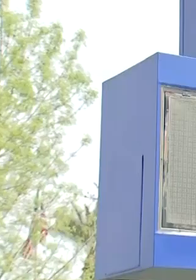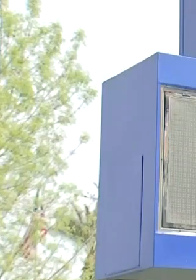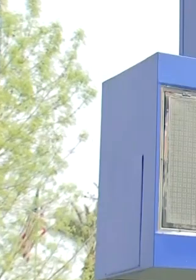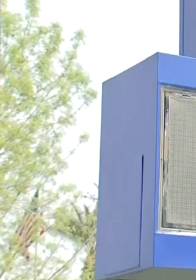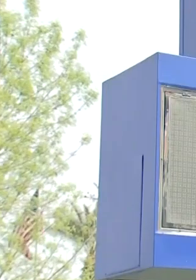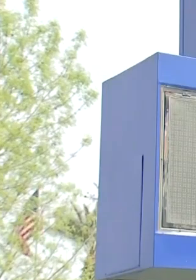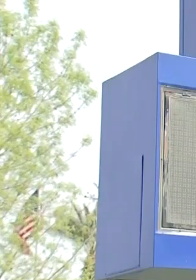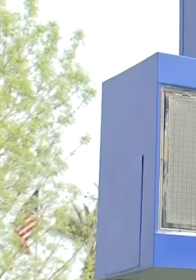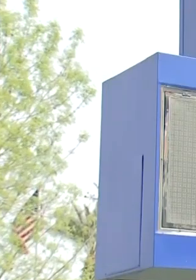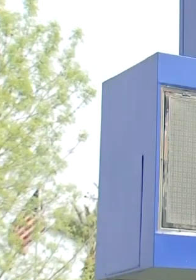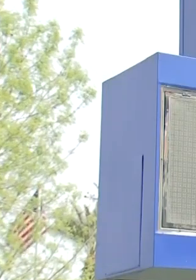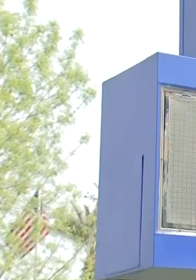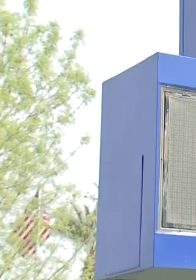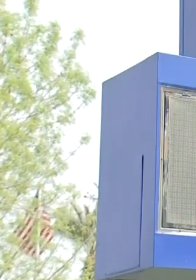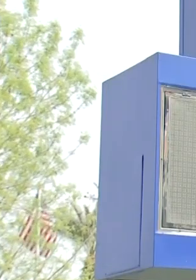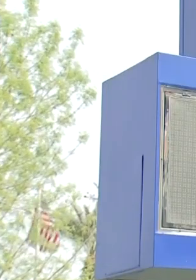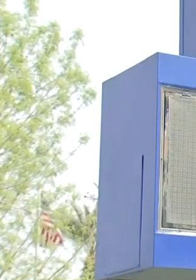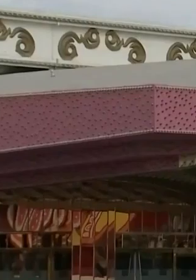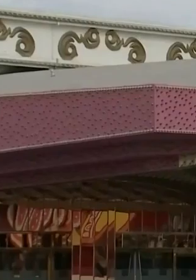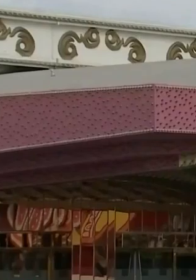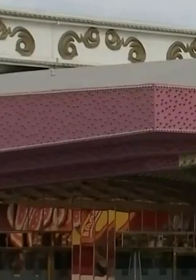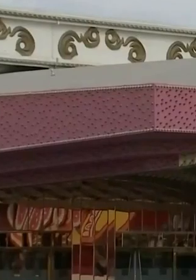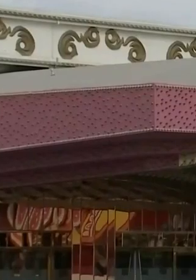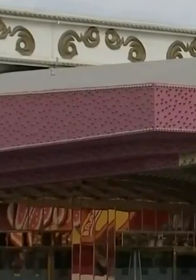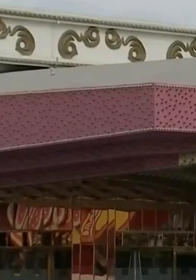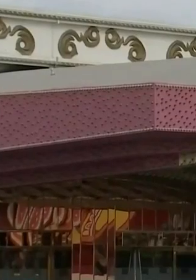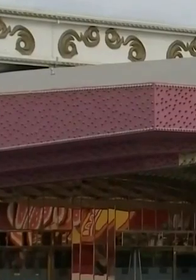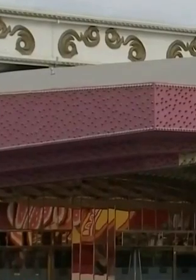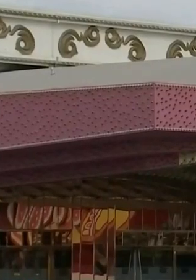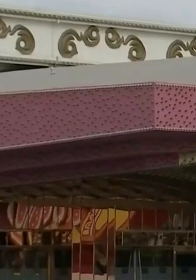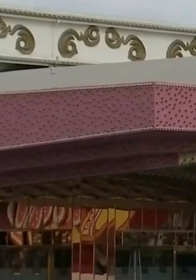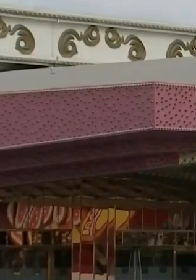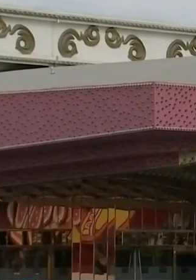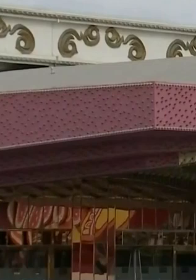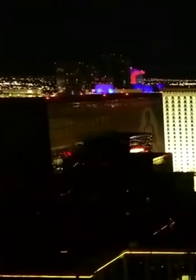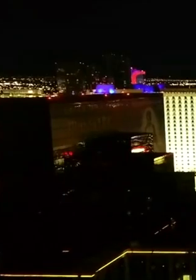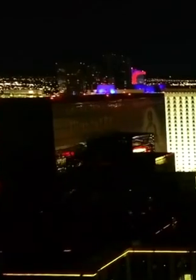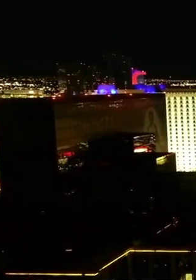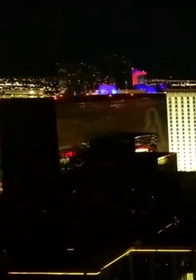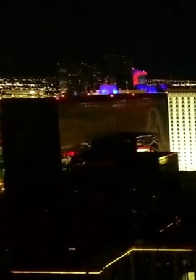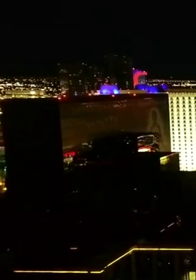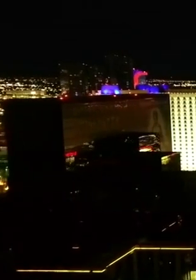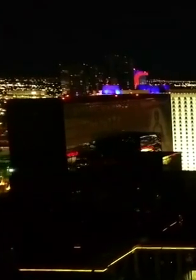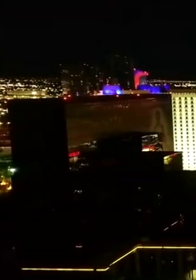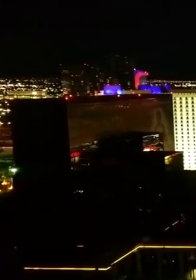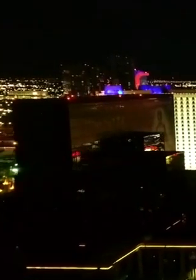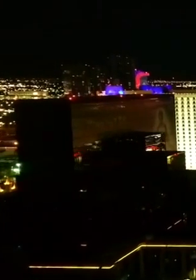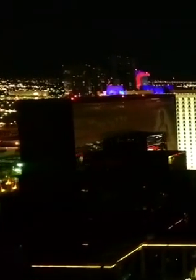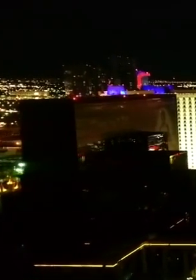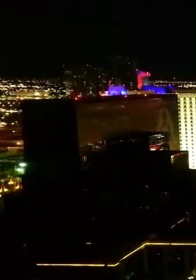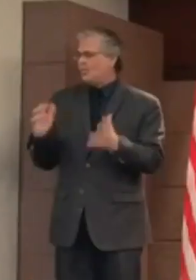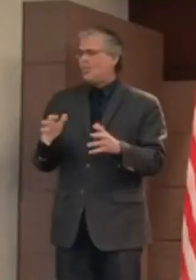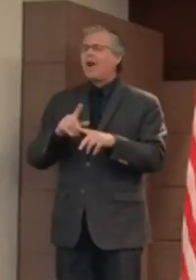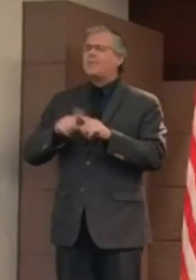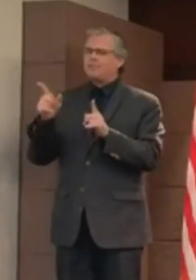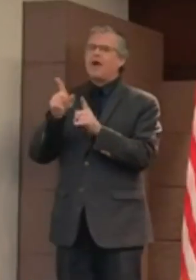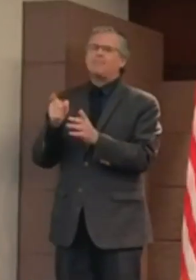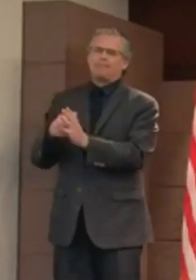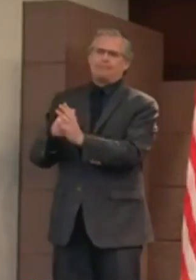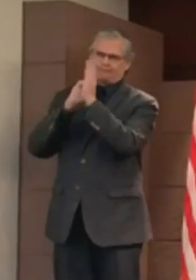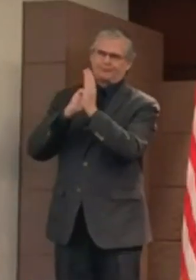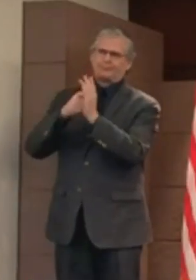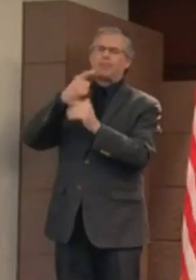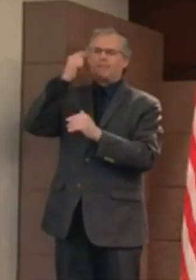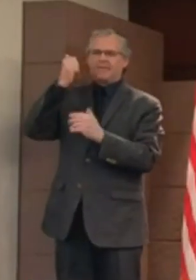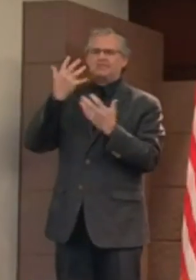Nevada. First, he shut down schools. Then he shut down gaming, and the Las Vegas Strip went dark. This is our